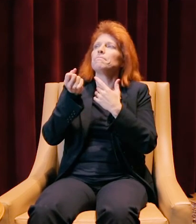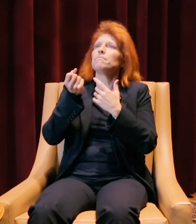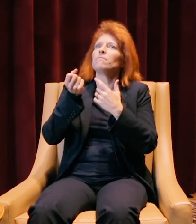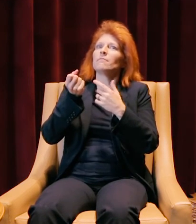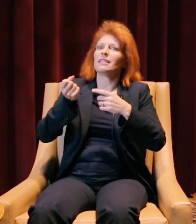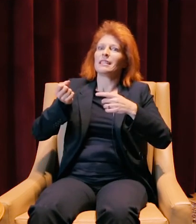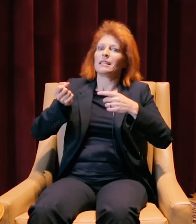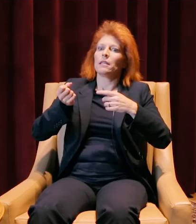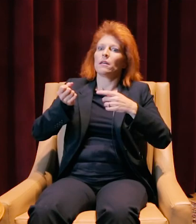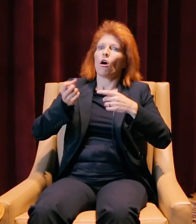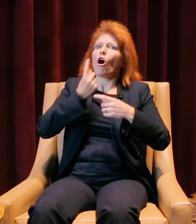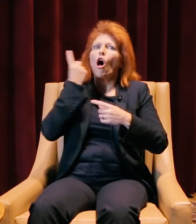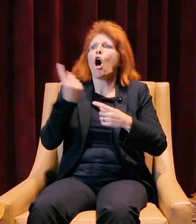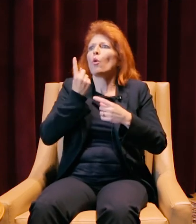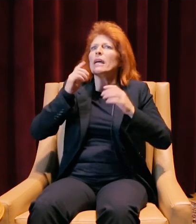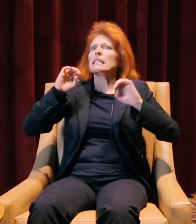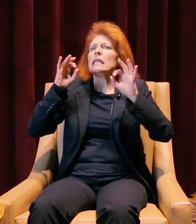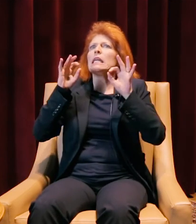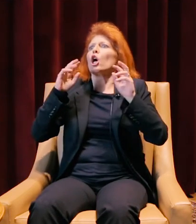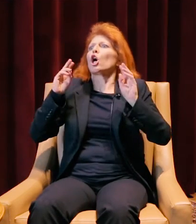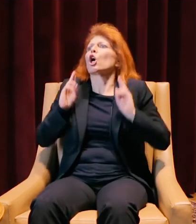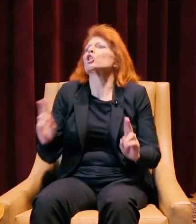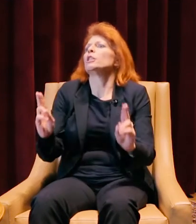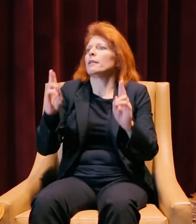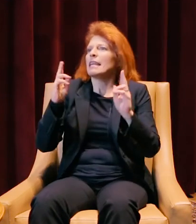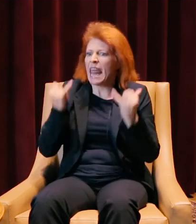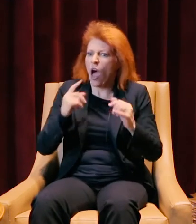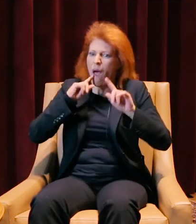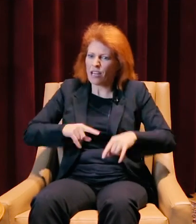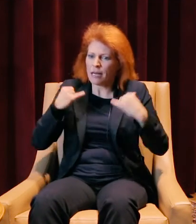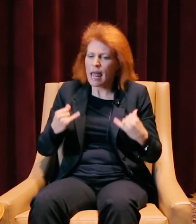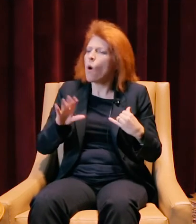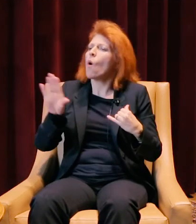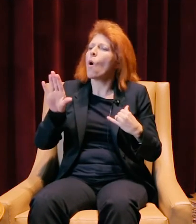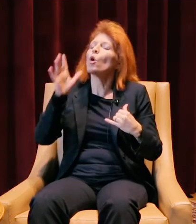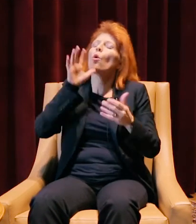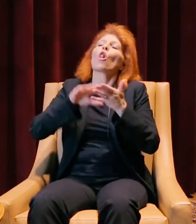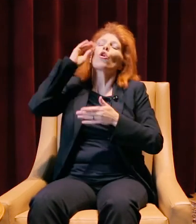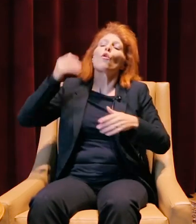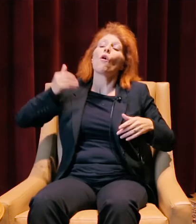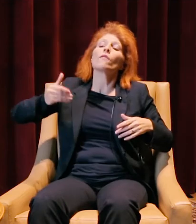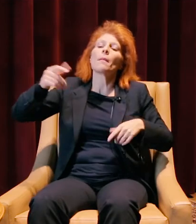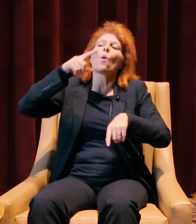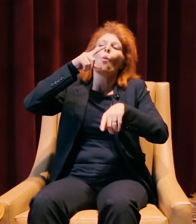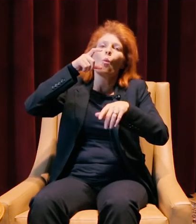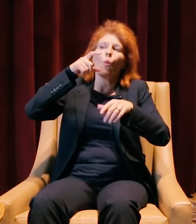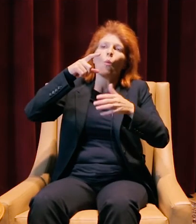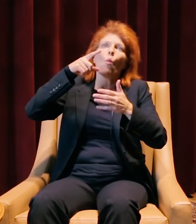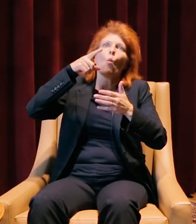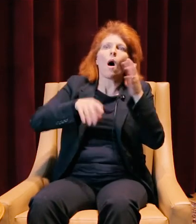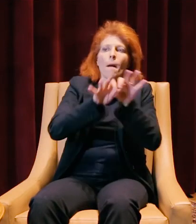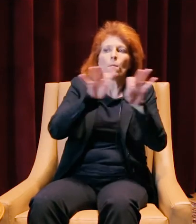is of great urgency. You will figure out over time what really matters. So if you take time and think about